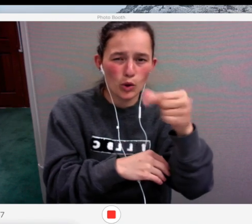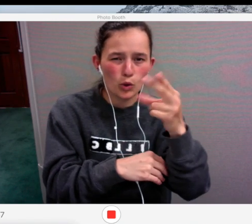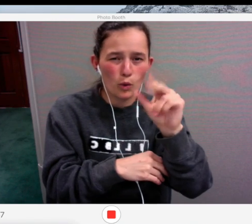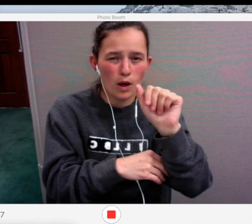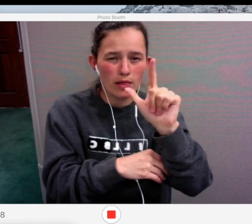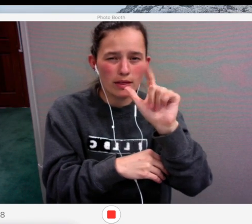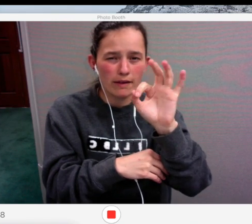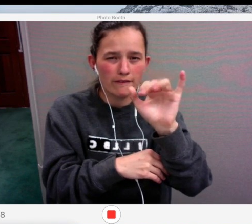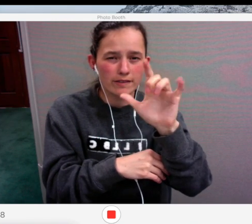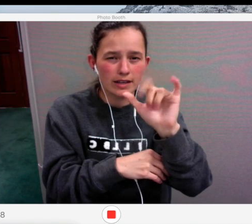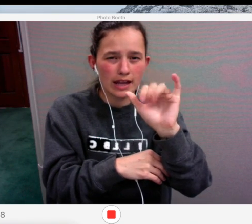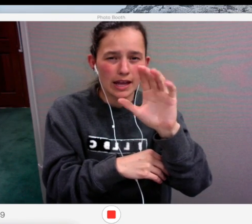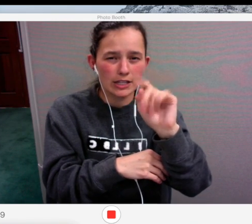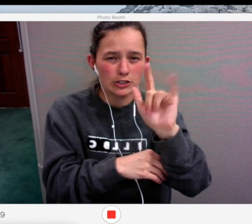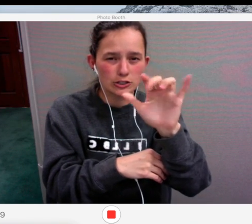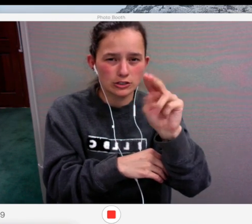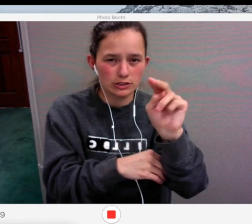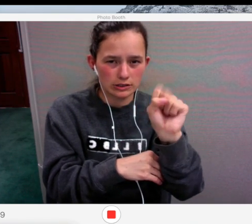for.